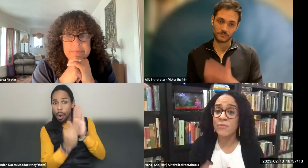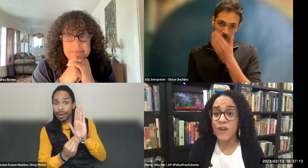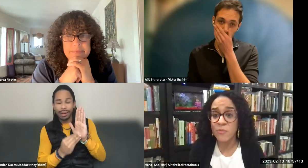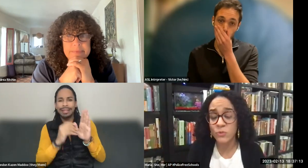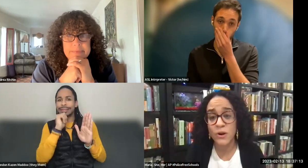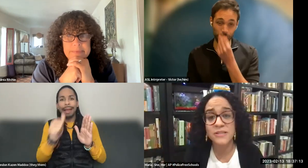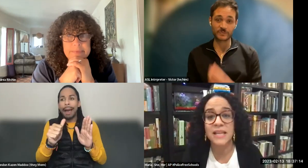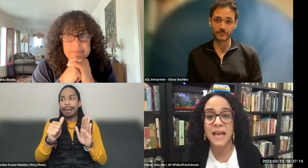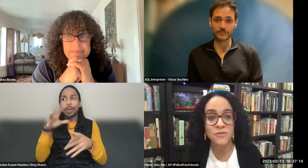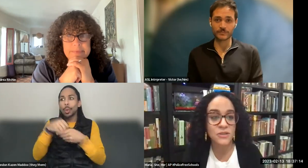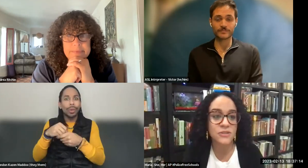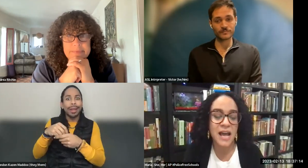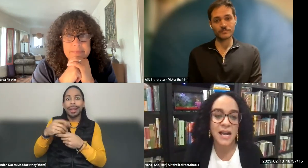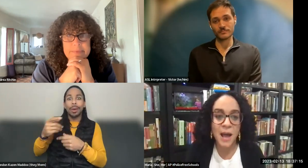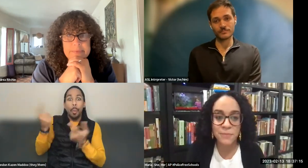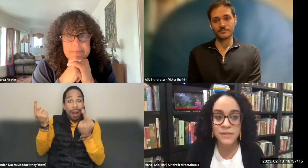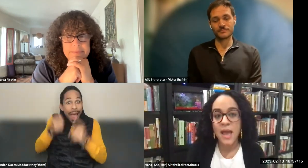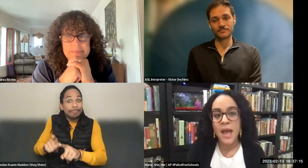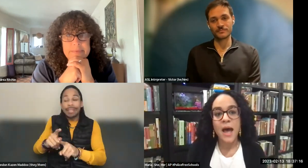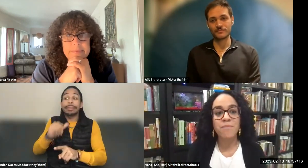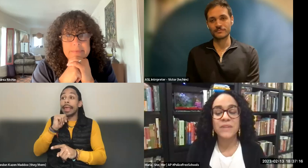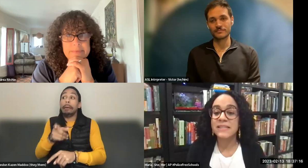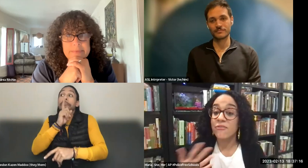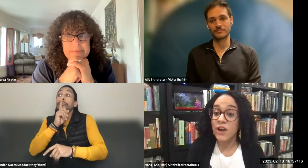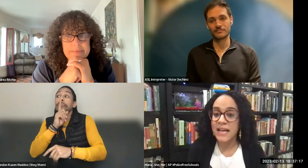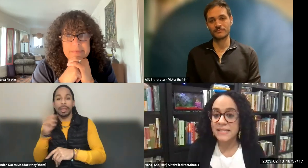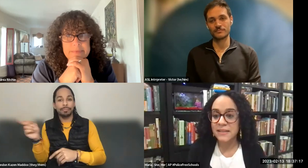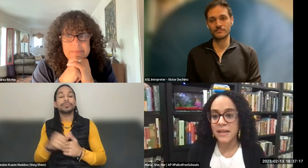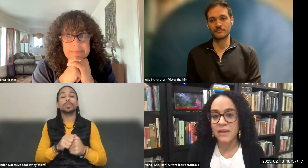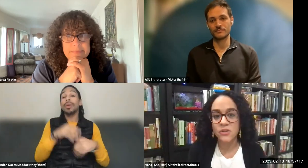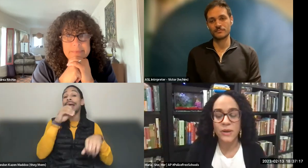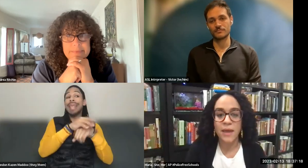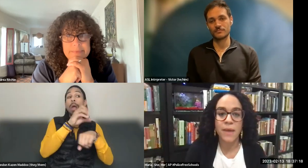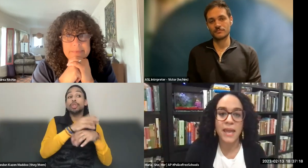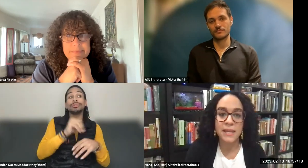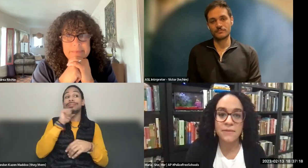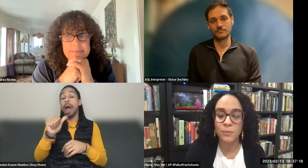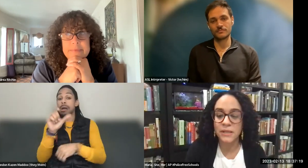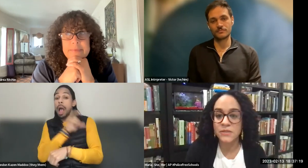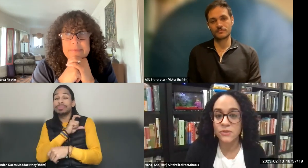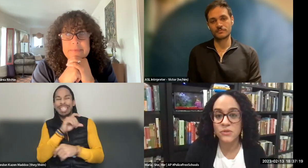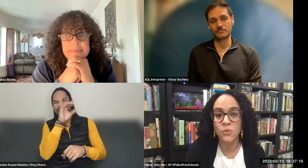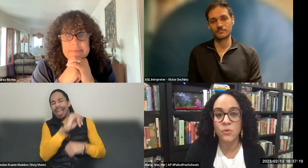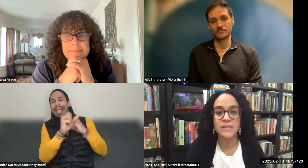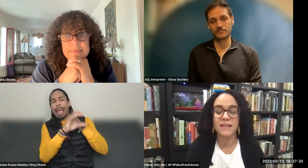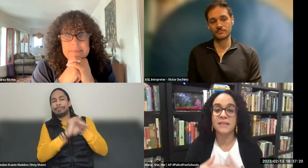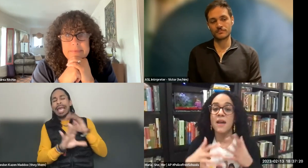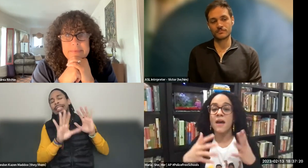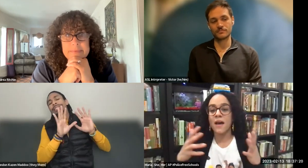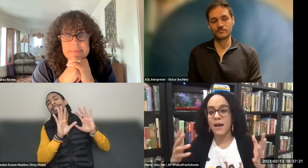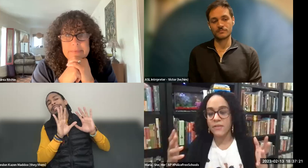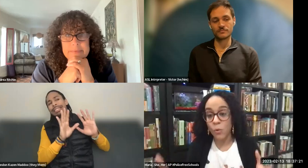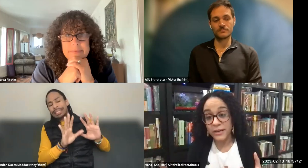away from frameworks like counselors, not cops, is that for us in the national campaign for police-free schools,